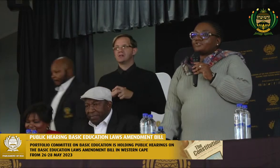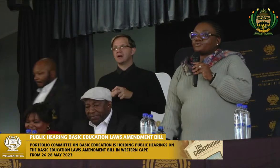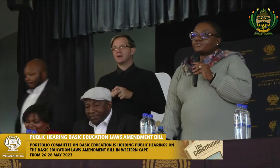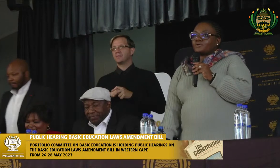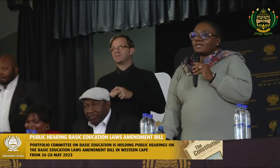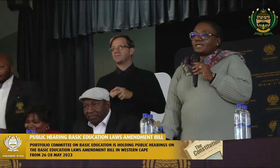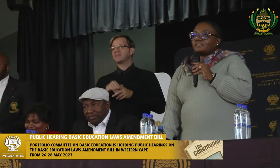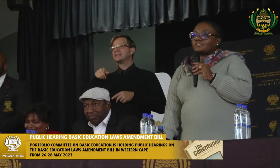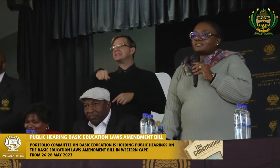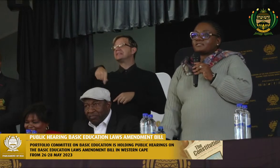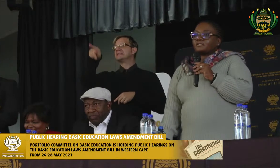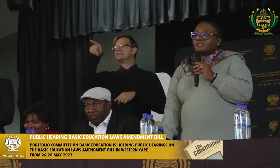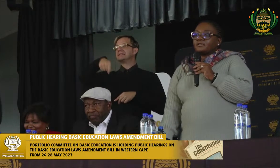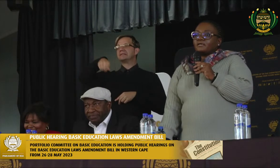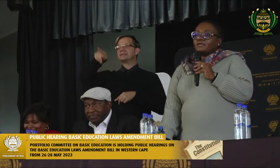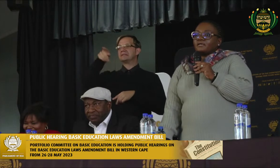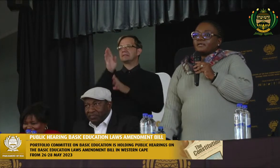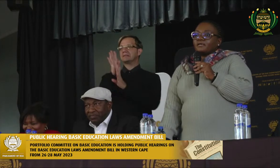we can't use the ones